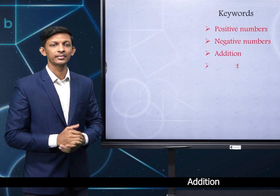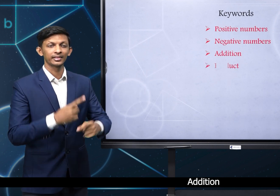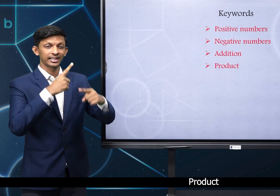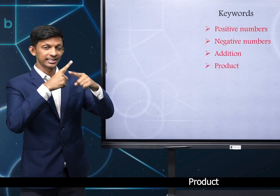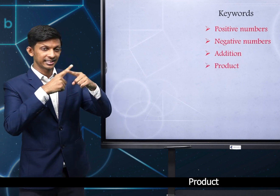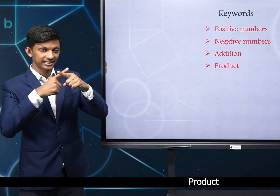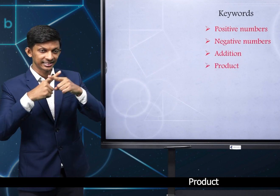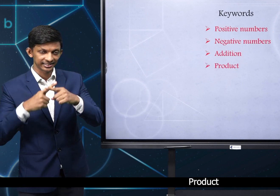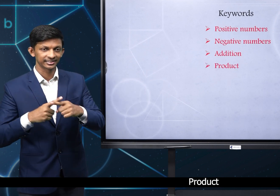product,